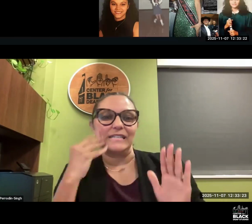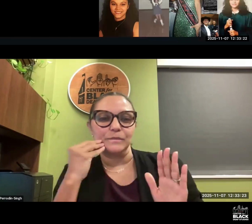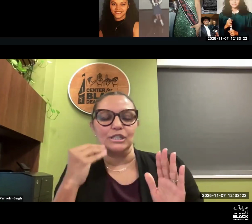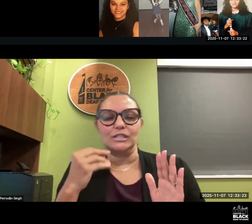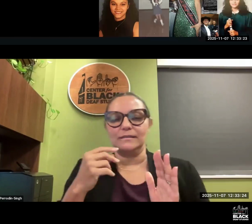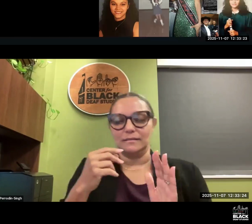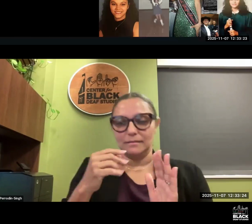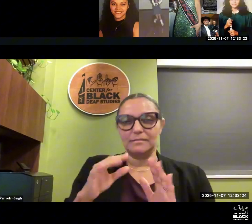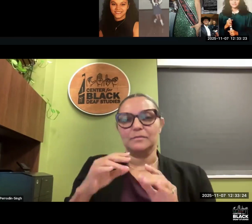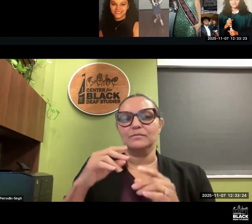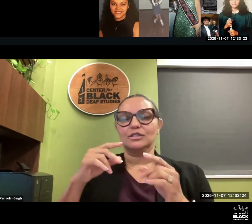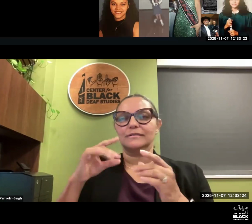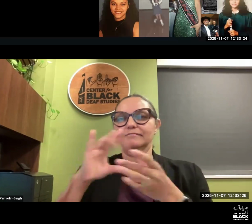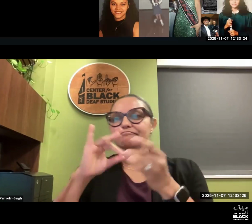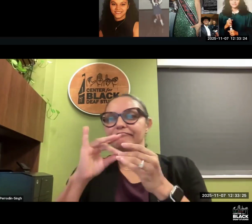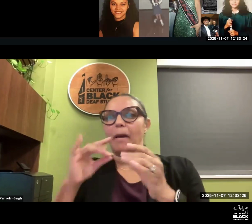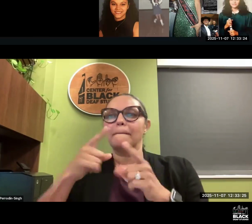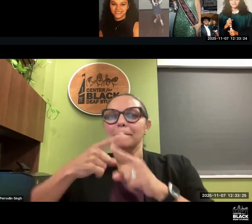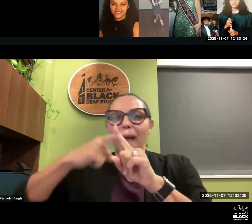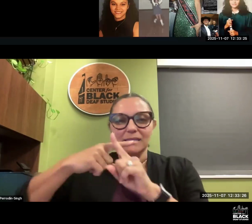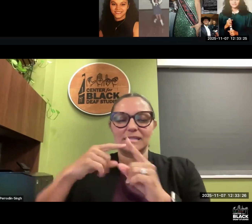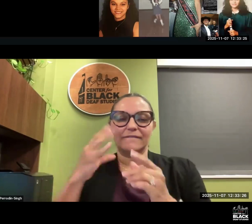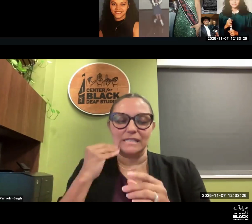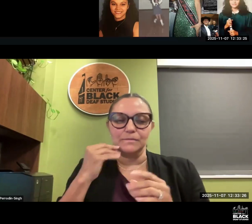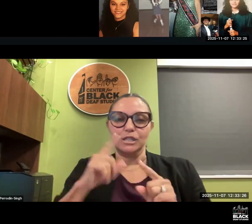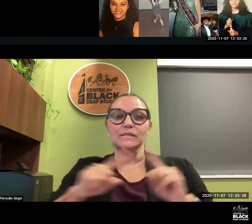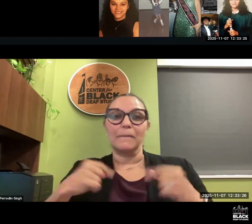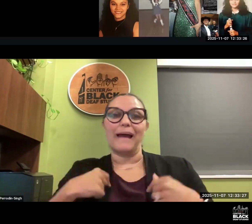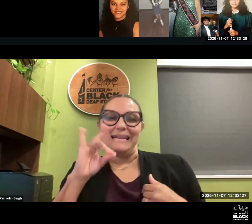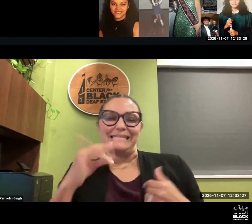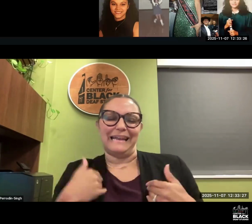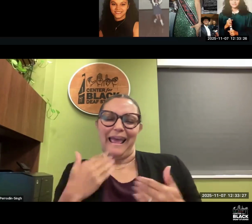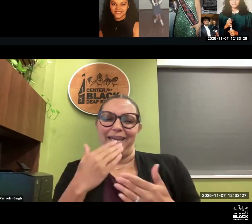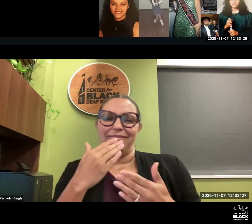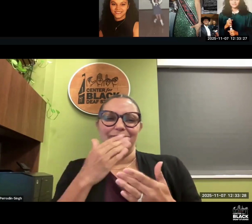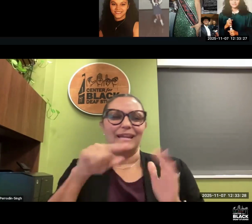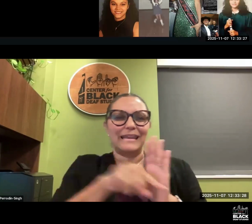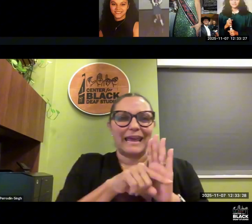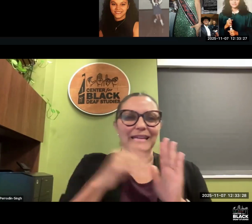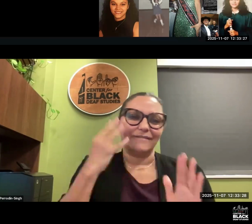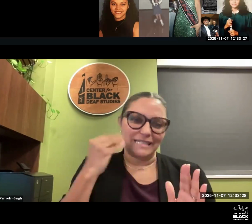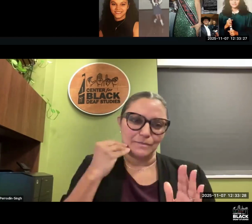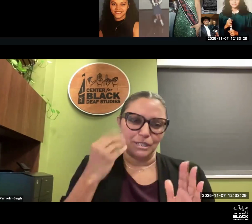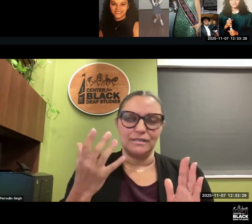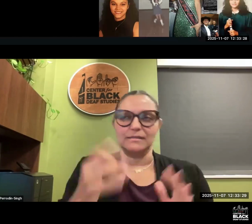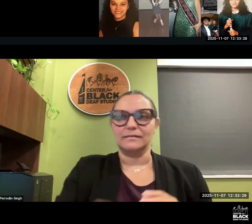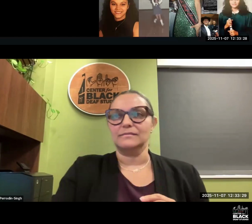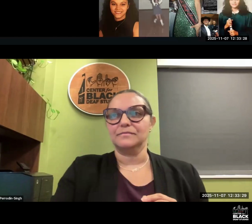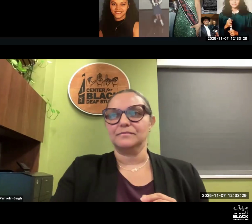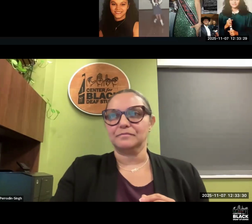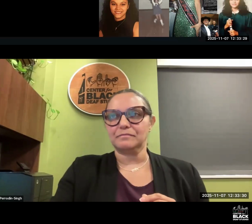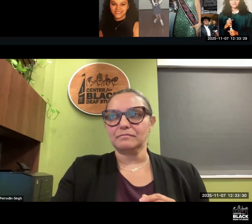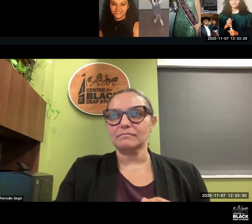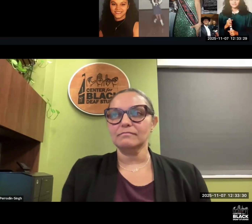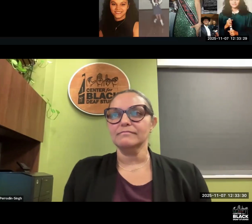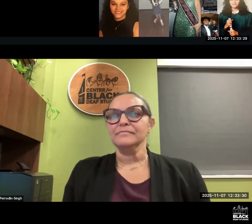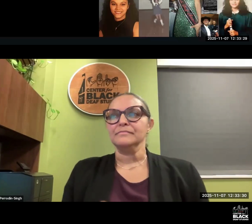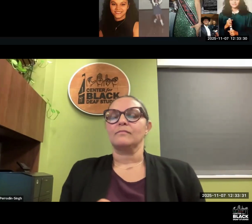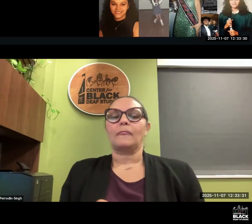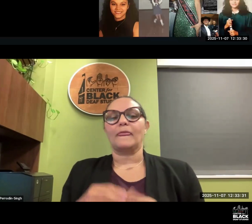Now, I can continue on with my story, but I don't want to highlight or take away from about any of